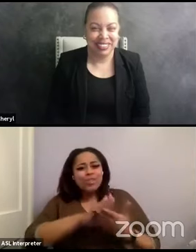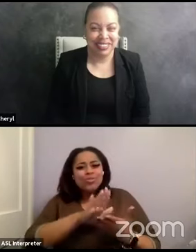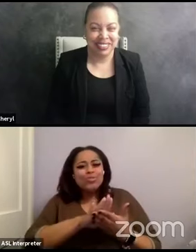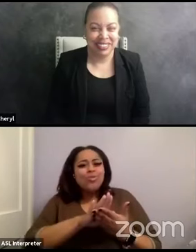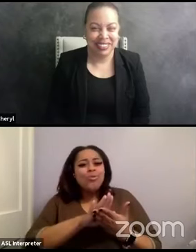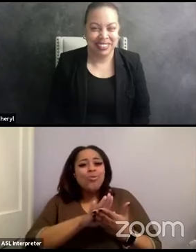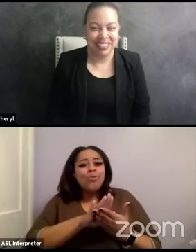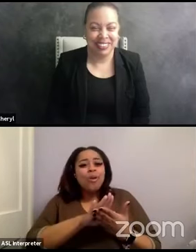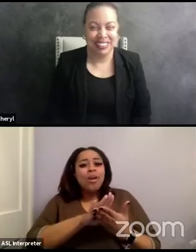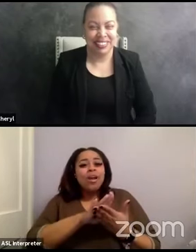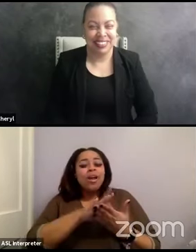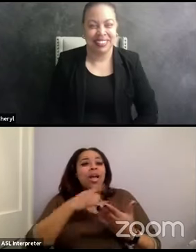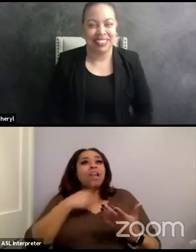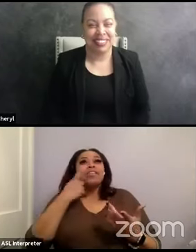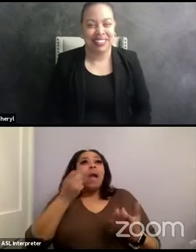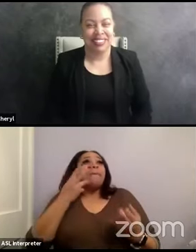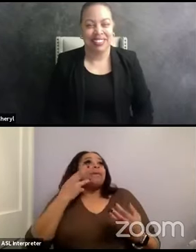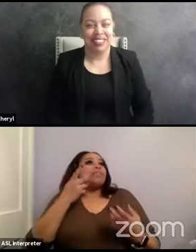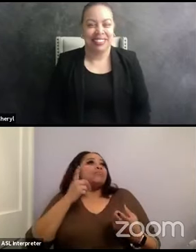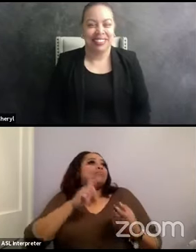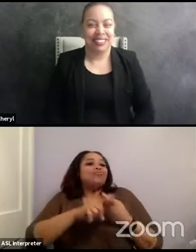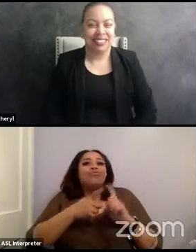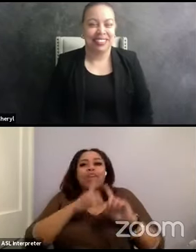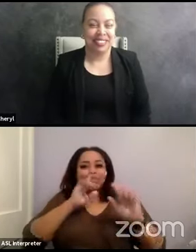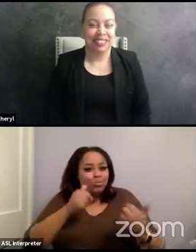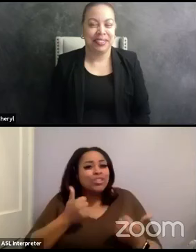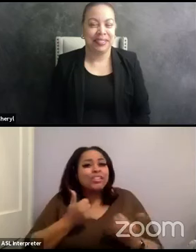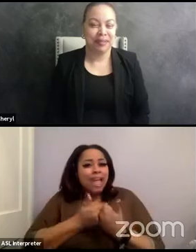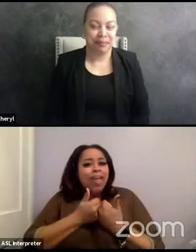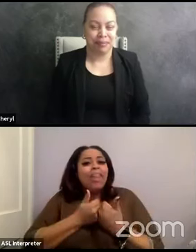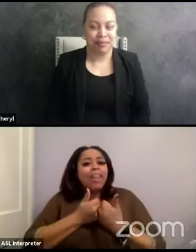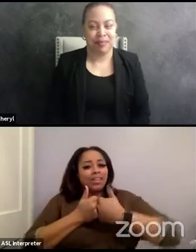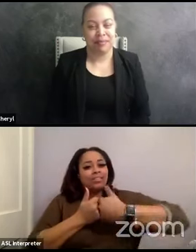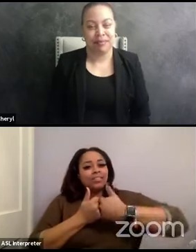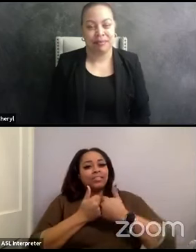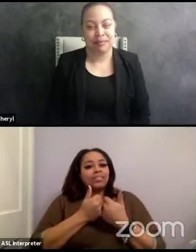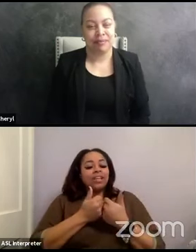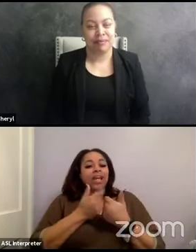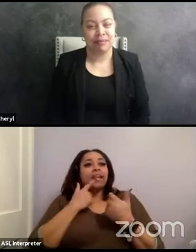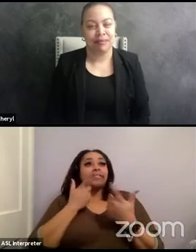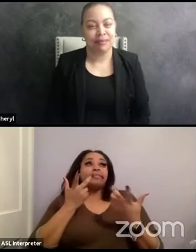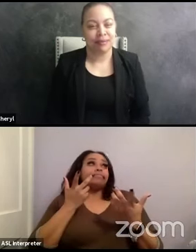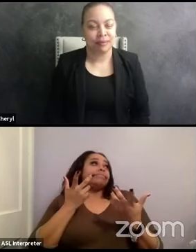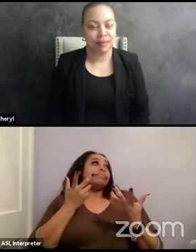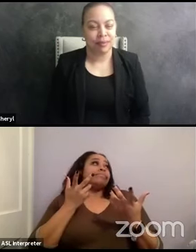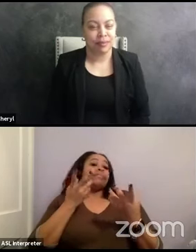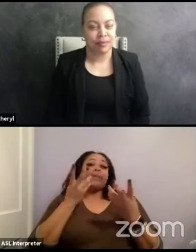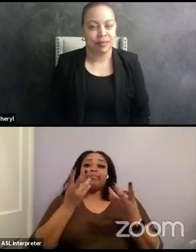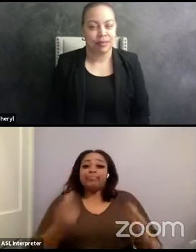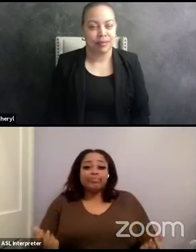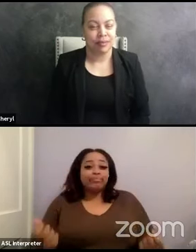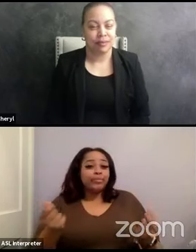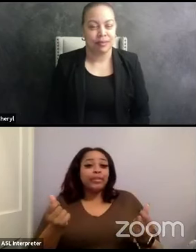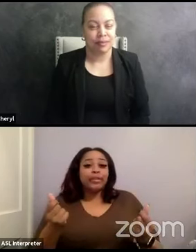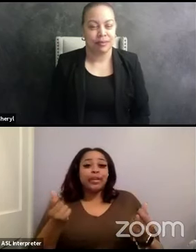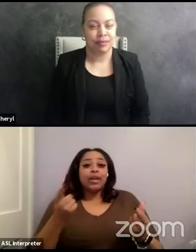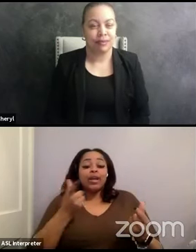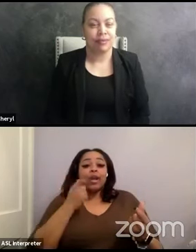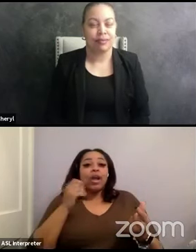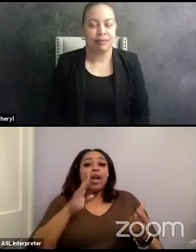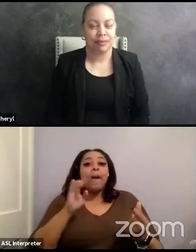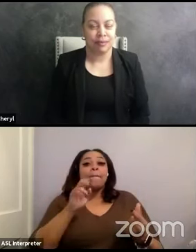tell you how many friendships like were challenged and then ultimately decimated by the surge of Bernie